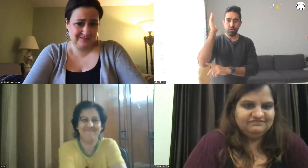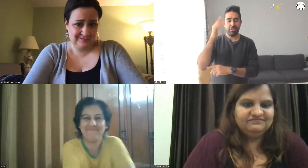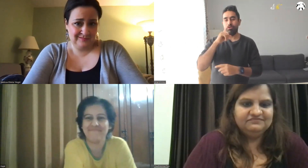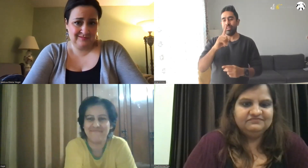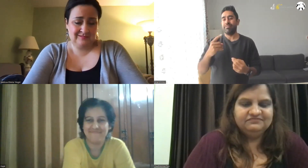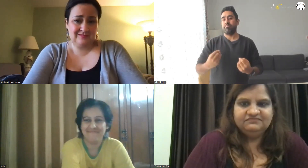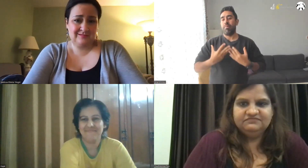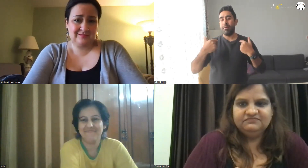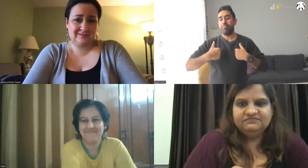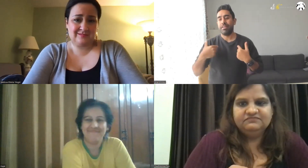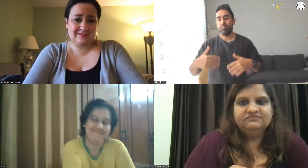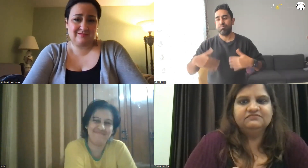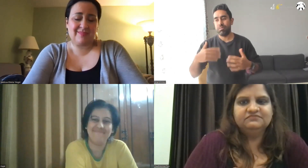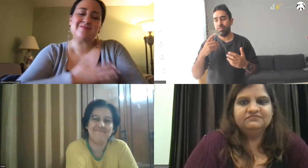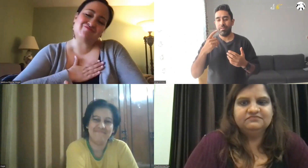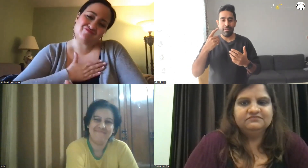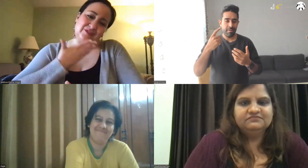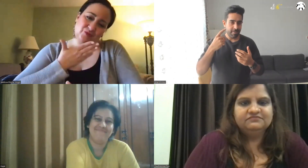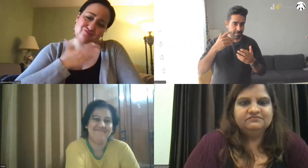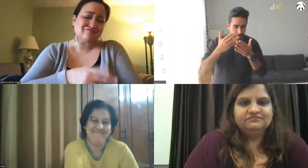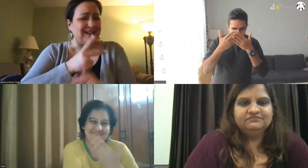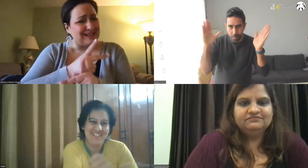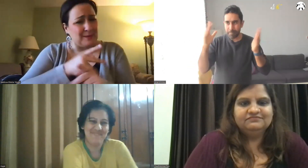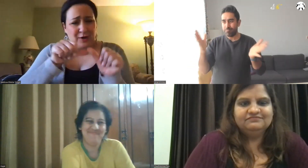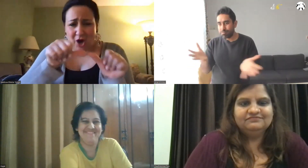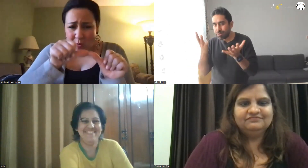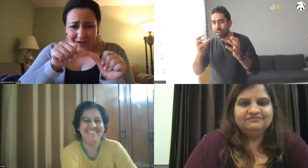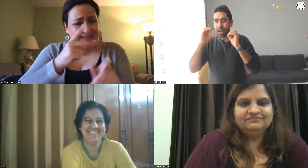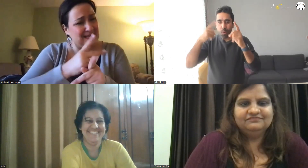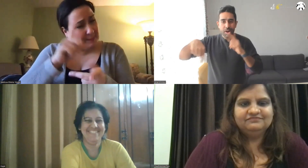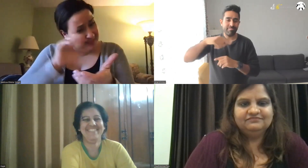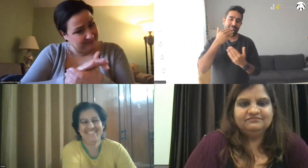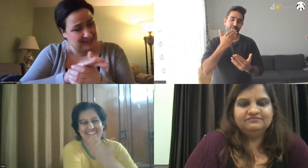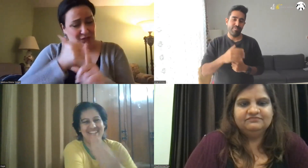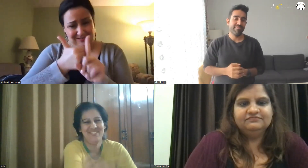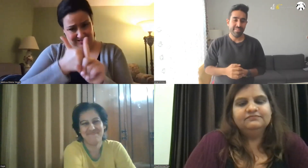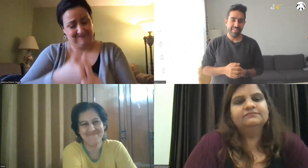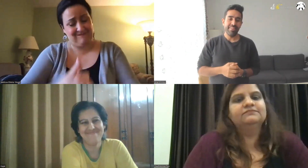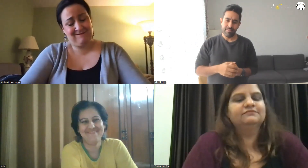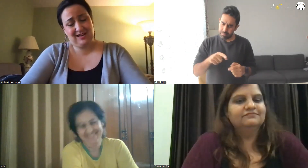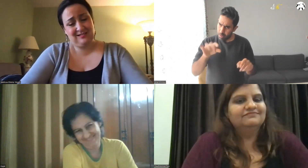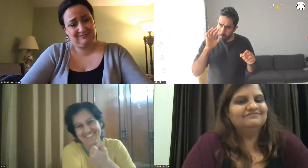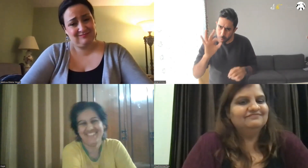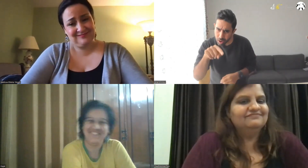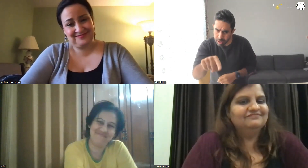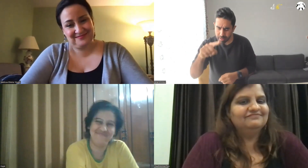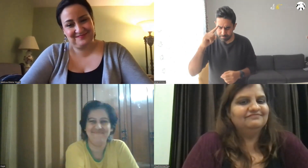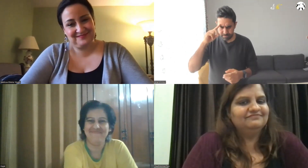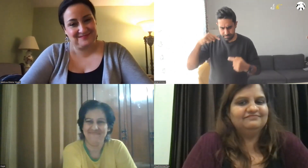So anyways, thank you for your presentation. It really broadens up our mindsets and really